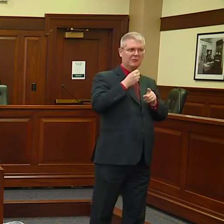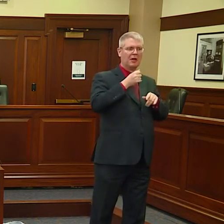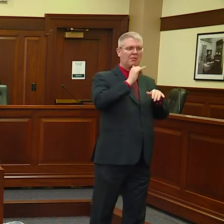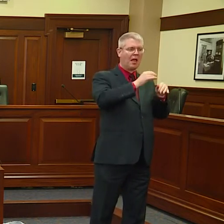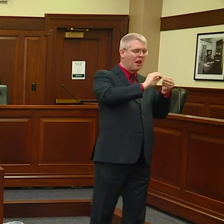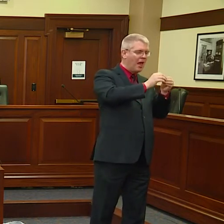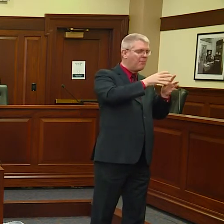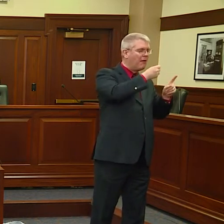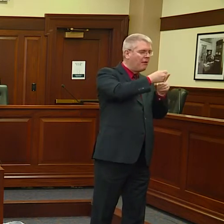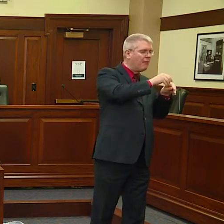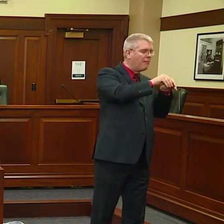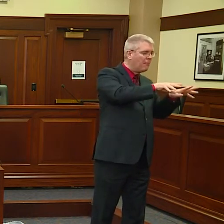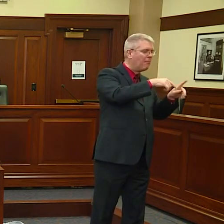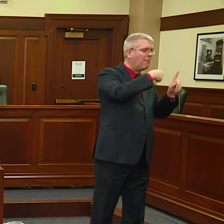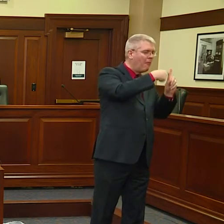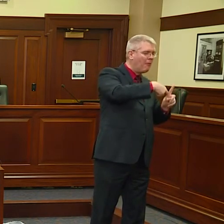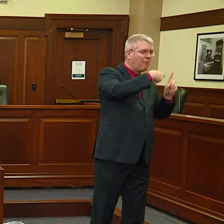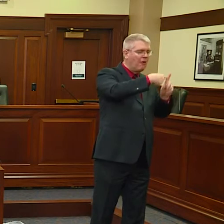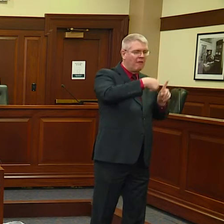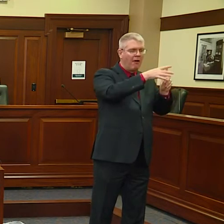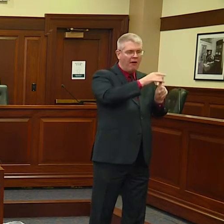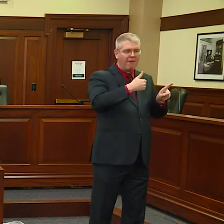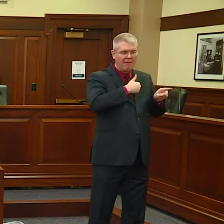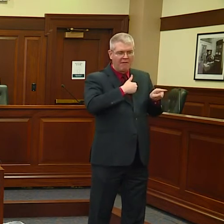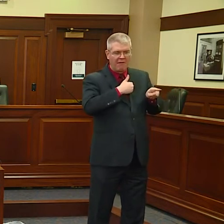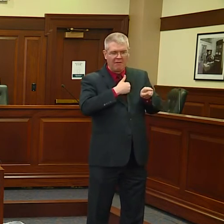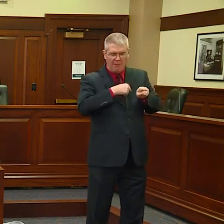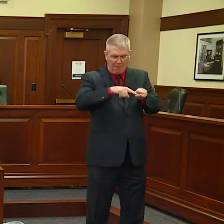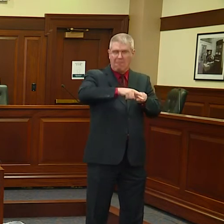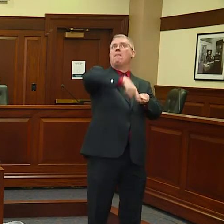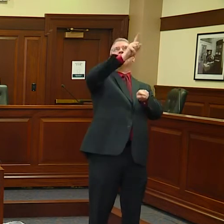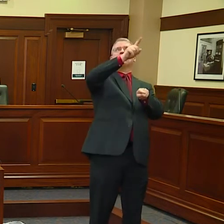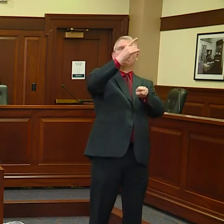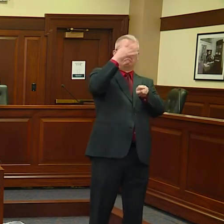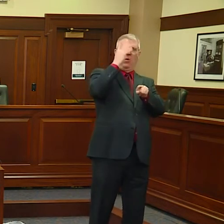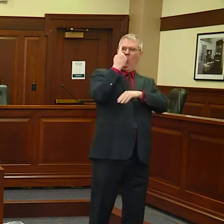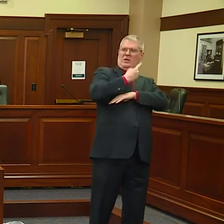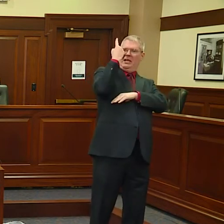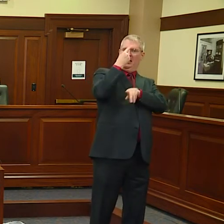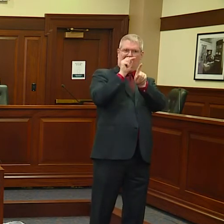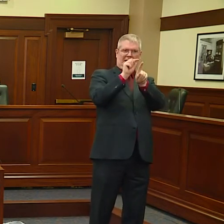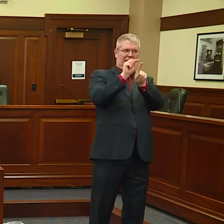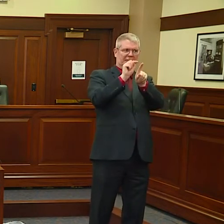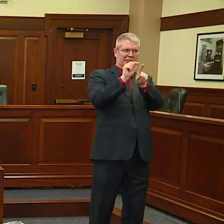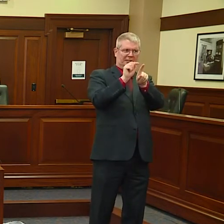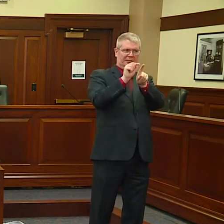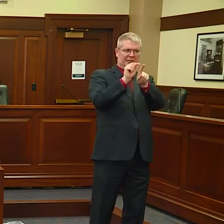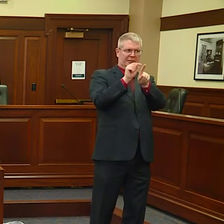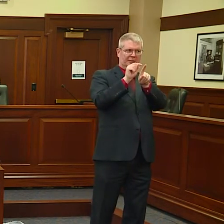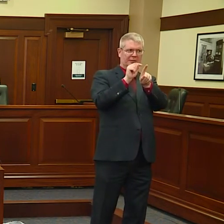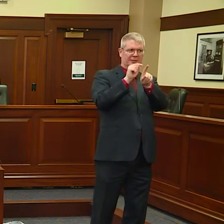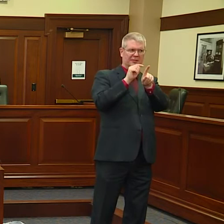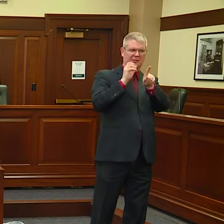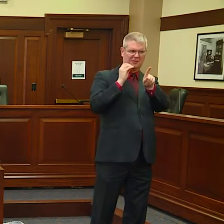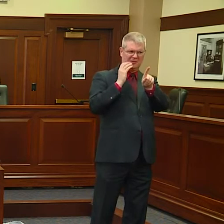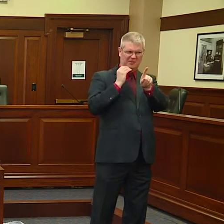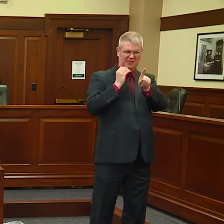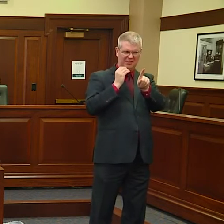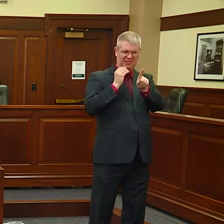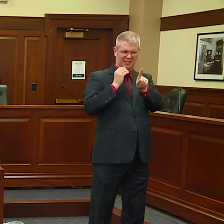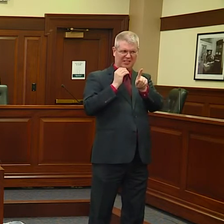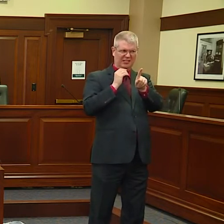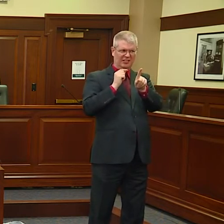at the beginning of the pandemic, has that made you more cautious about implementing further statewide measures and mandates, especially as we